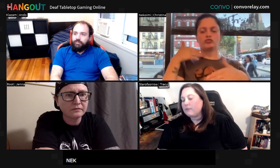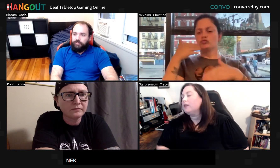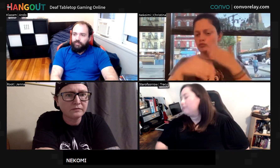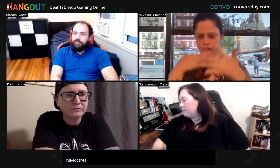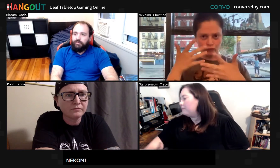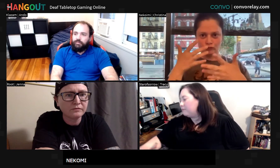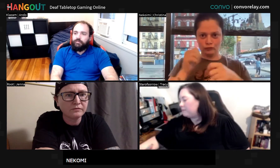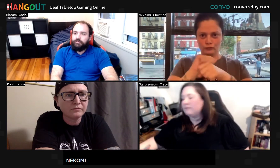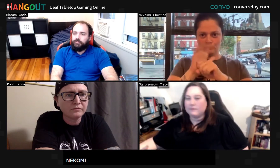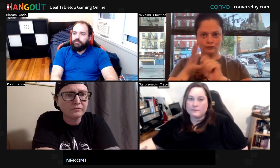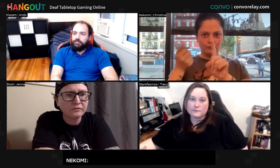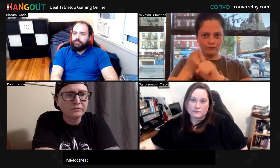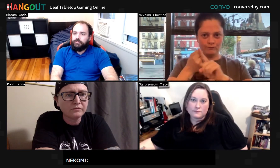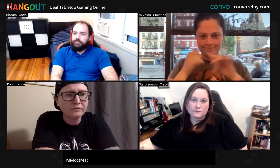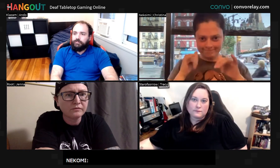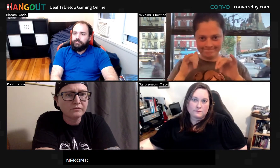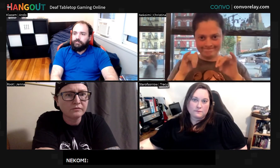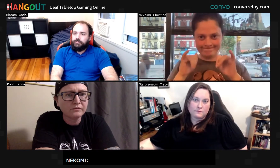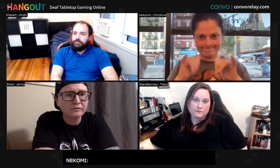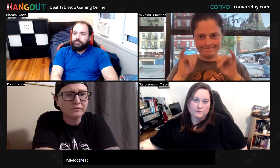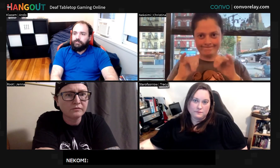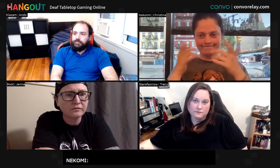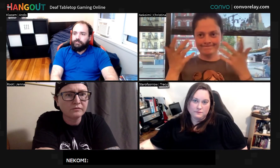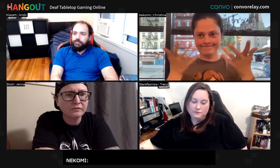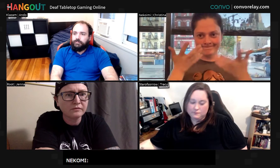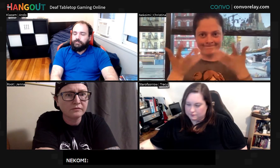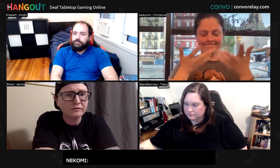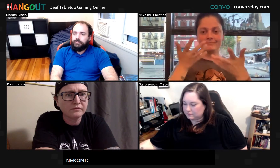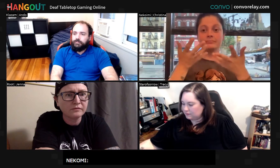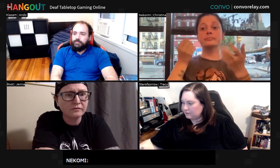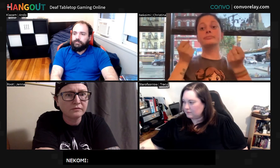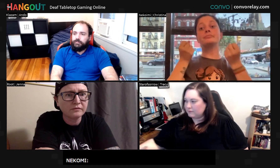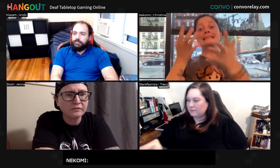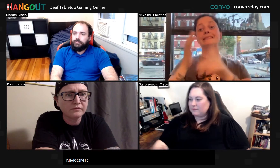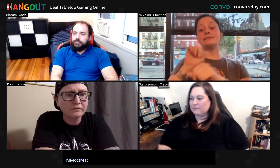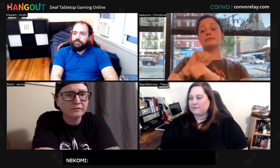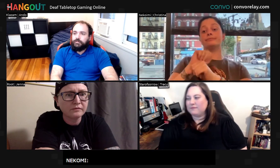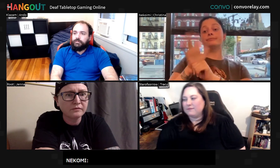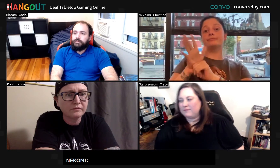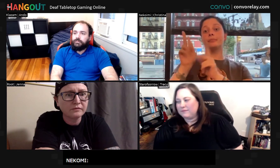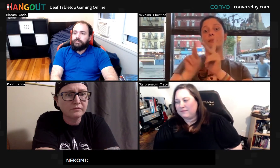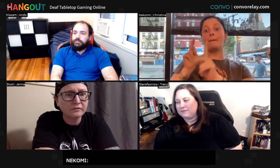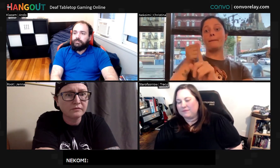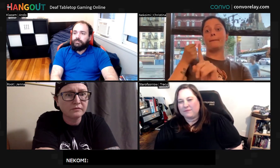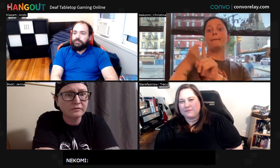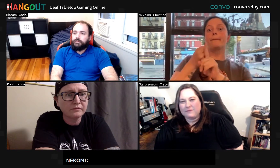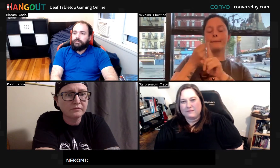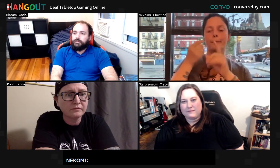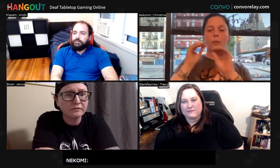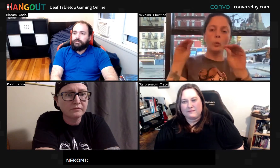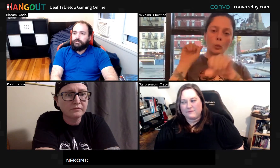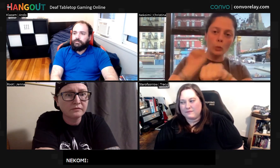the summertime, and COVID hit. The pandemic hit, and a lot of